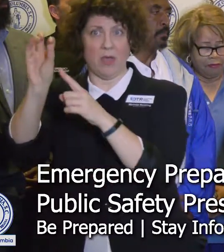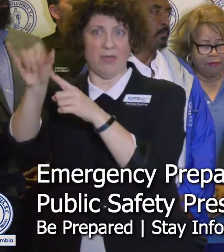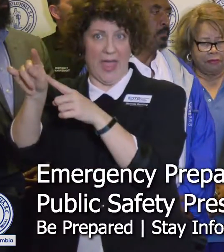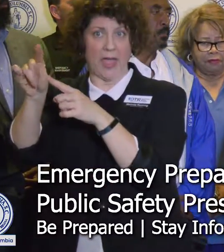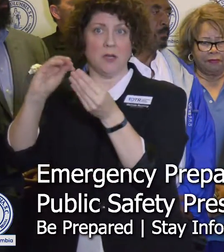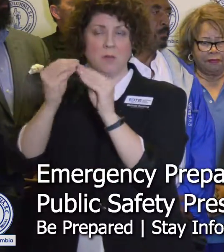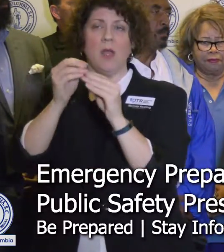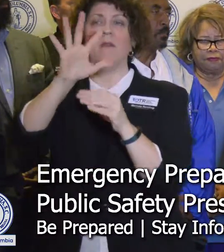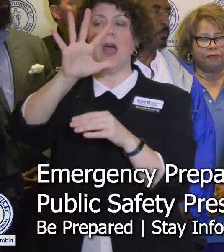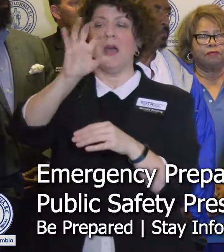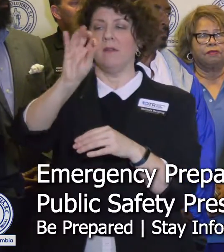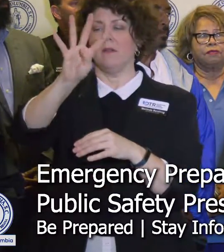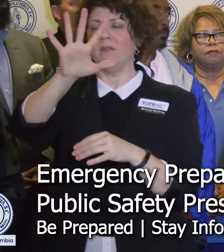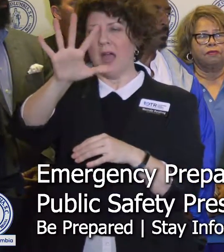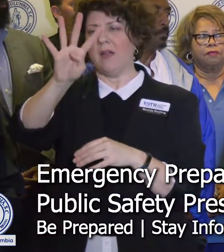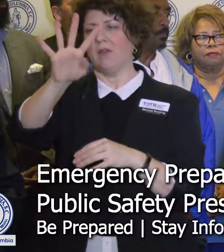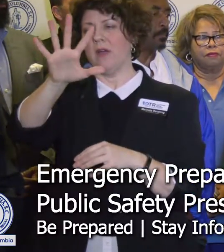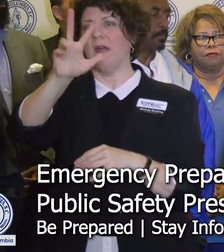545-803-545-3300,